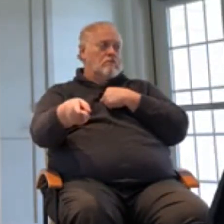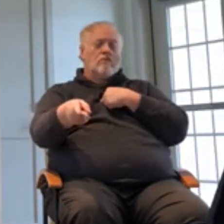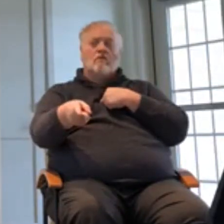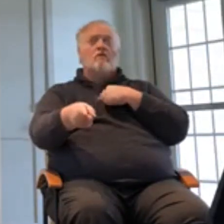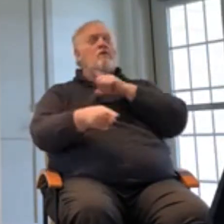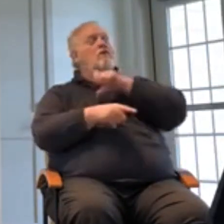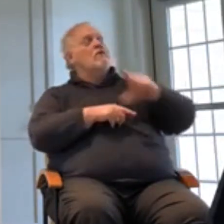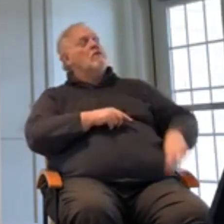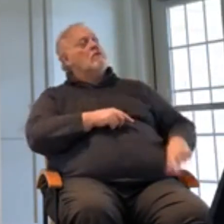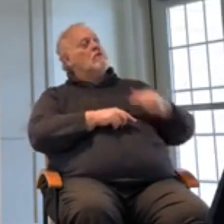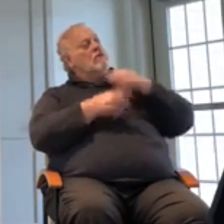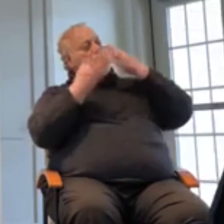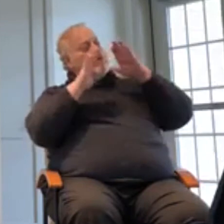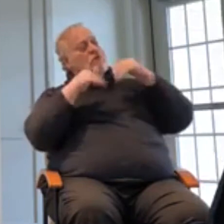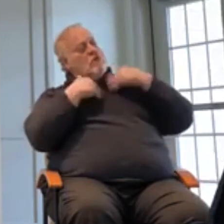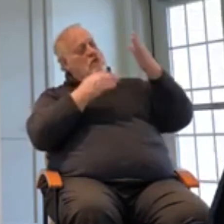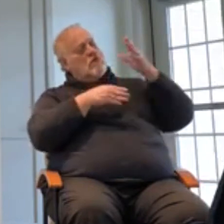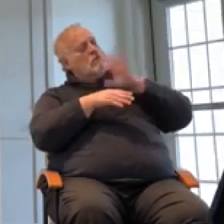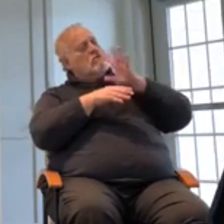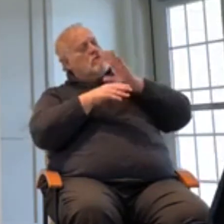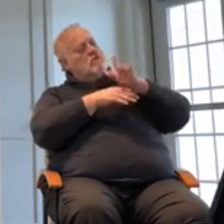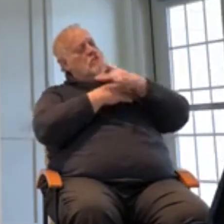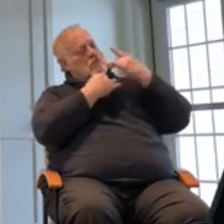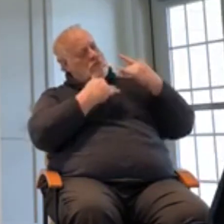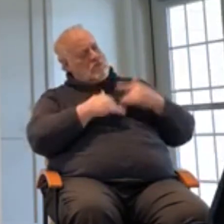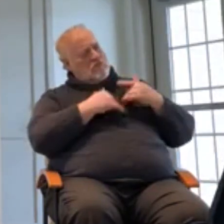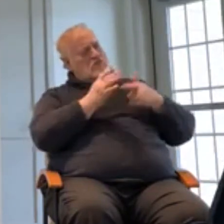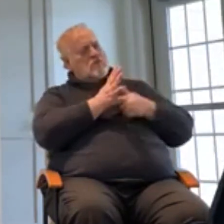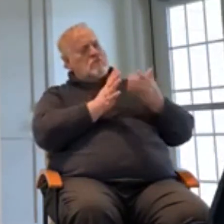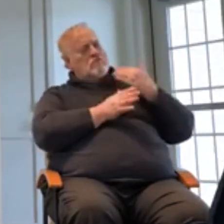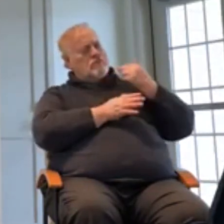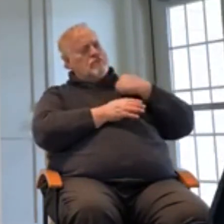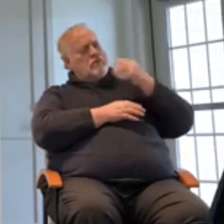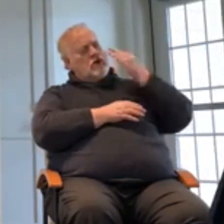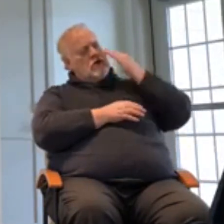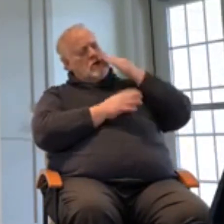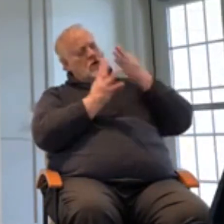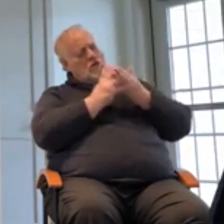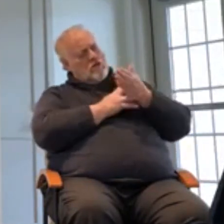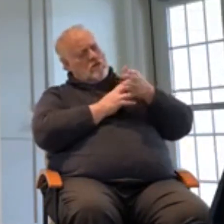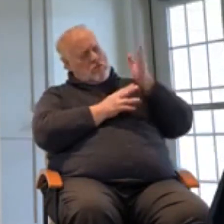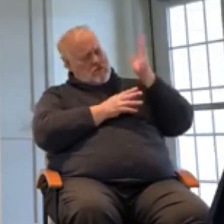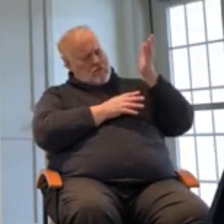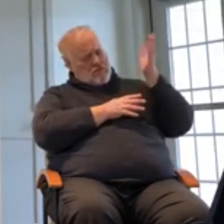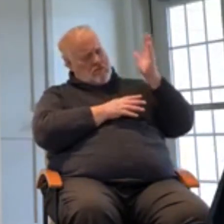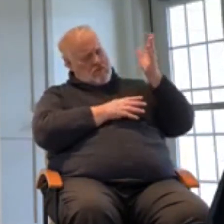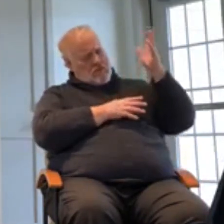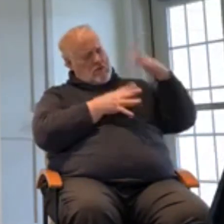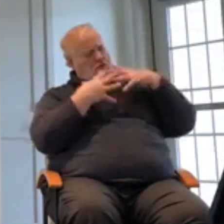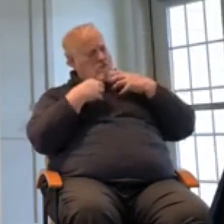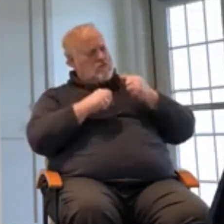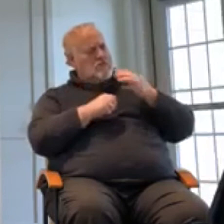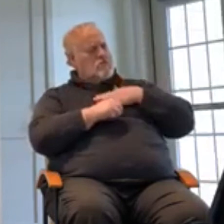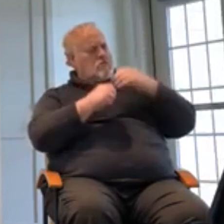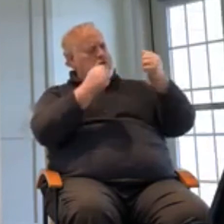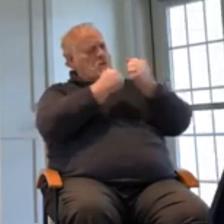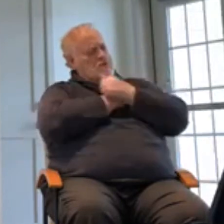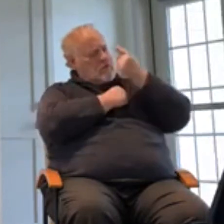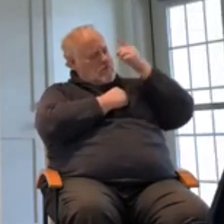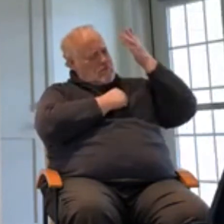Lord, I don't know how you are speaking to people's hearts, but I know through this message that you have strengthened my love for